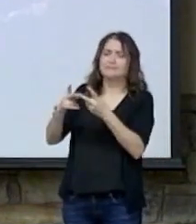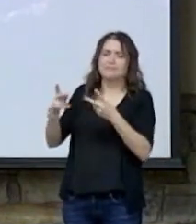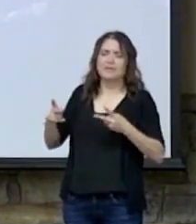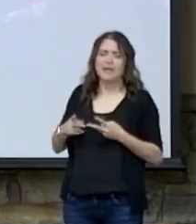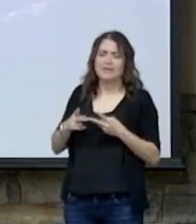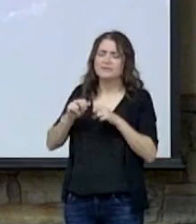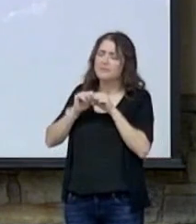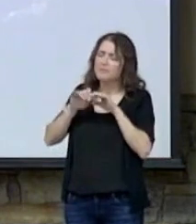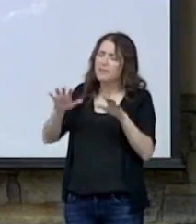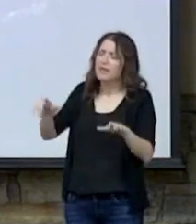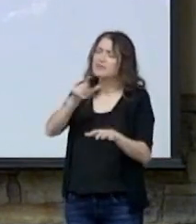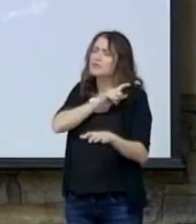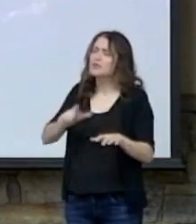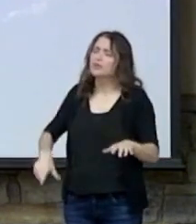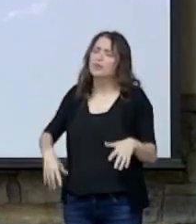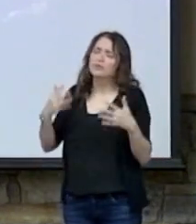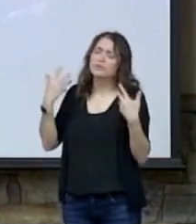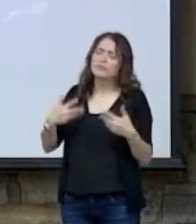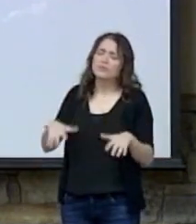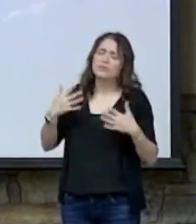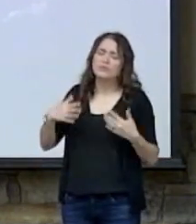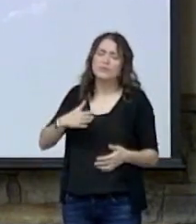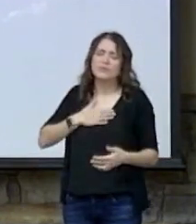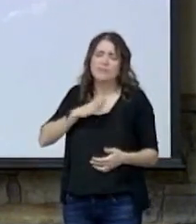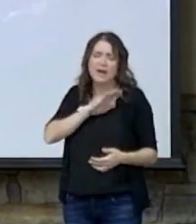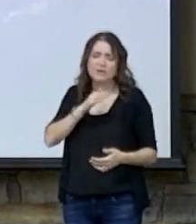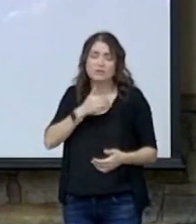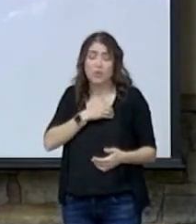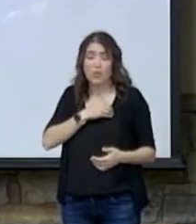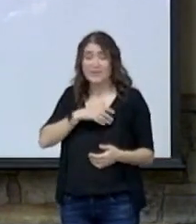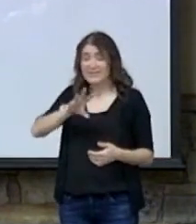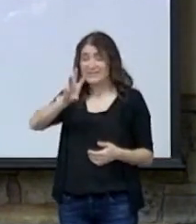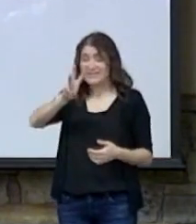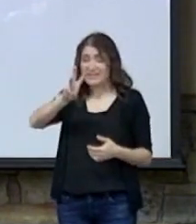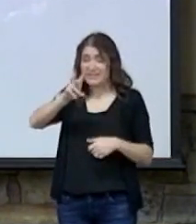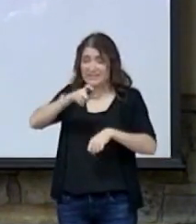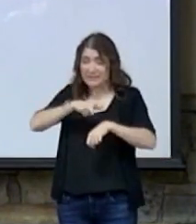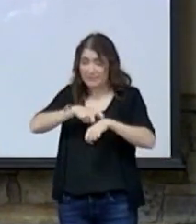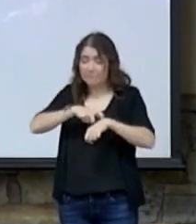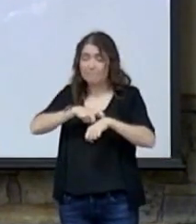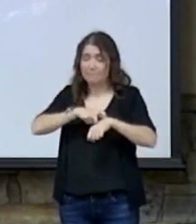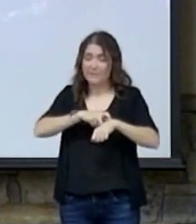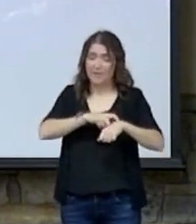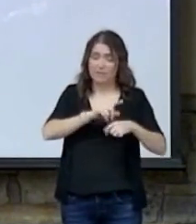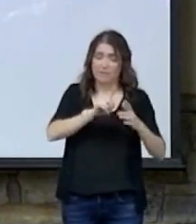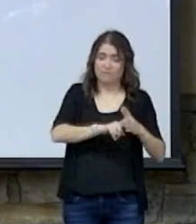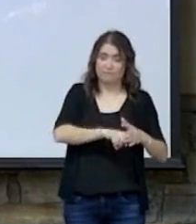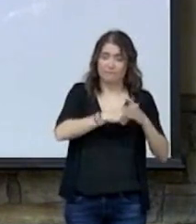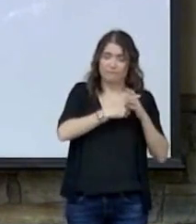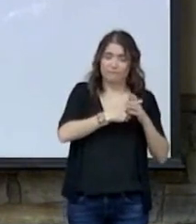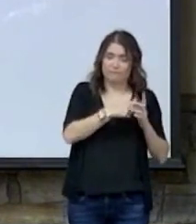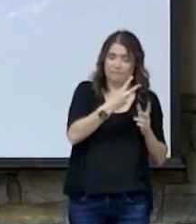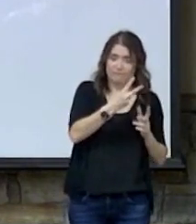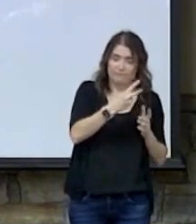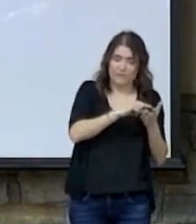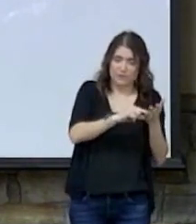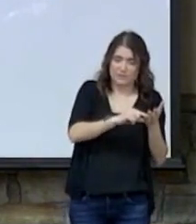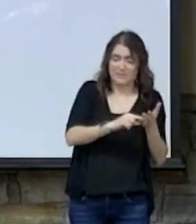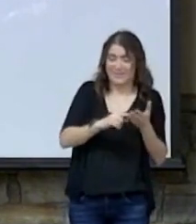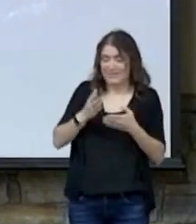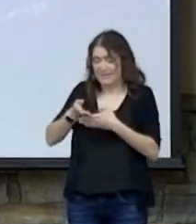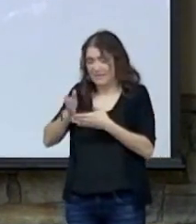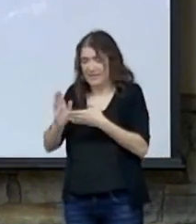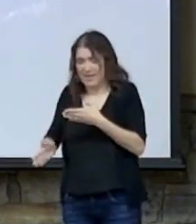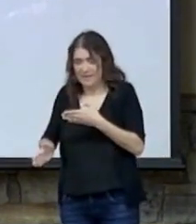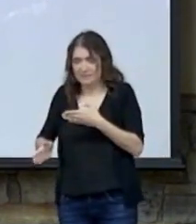my soul. Six times in the opening two verses and the final three verses, we see these words, bless the